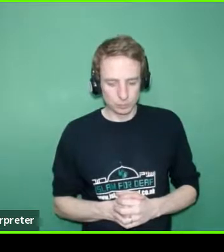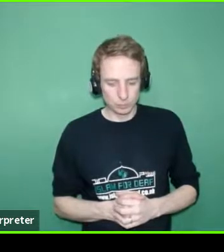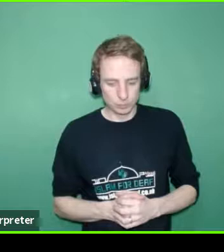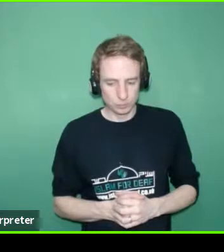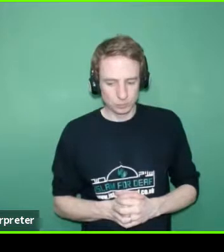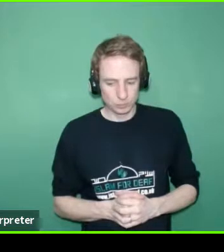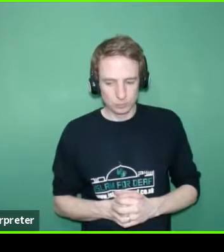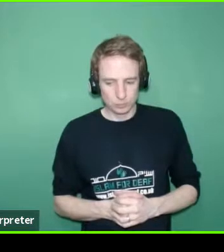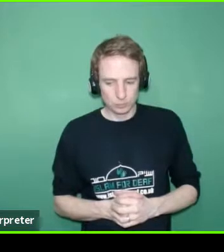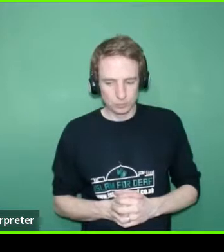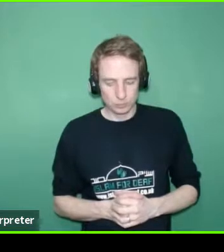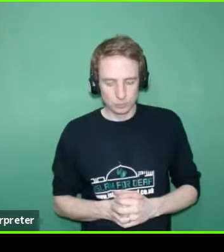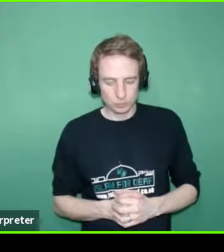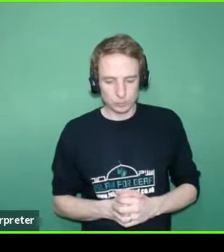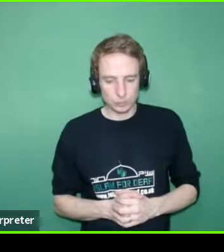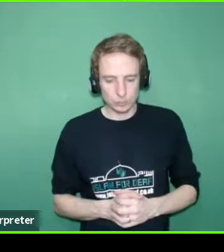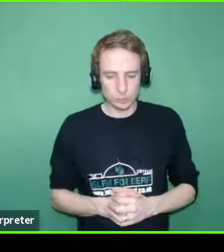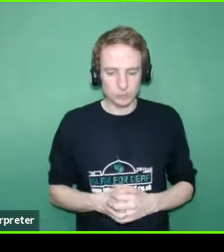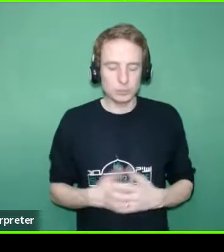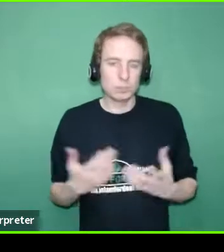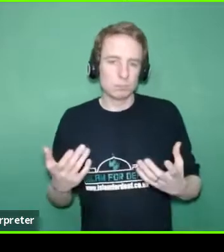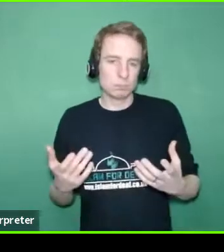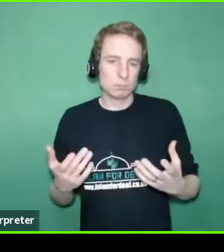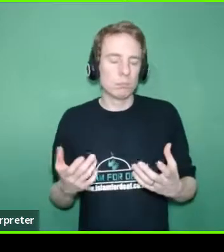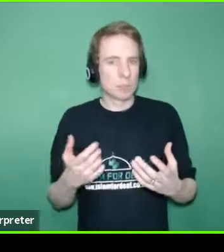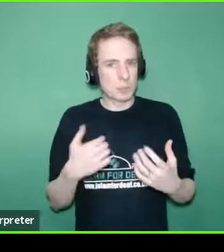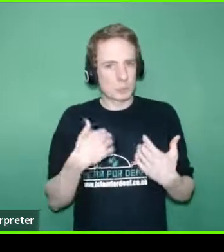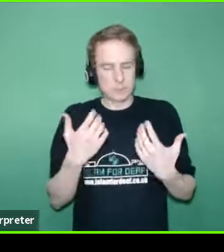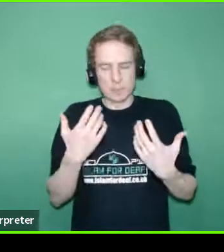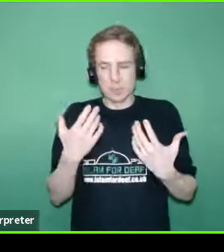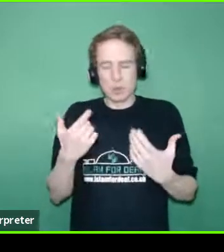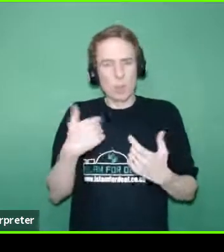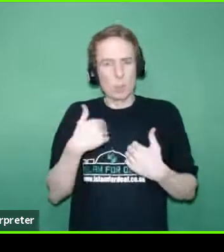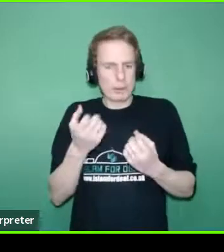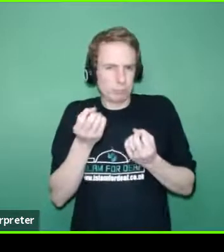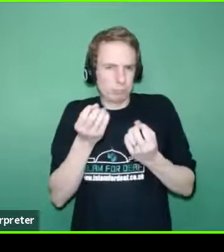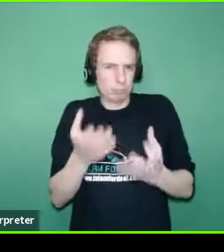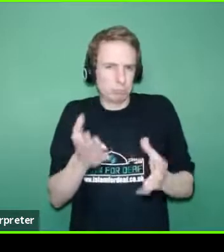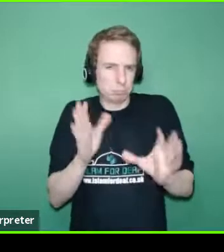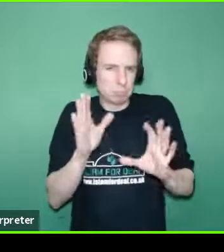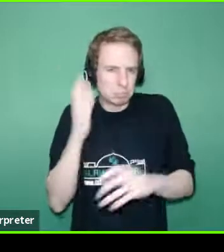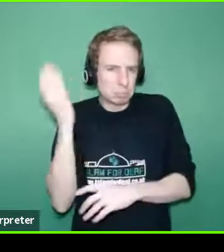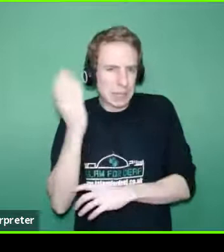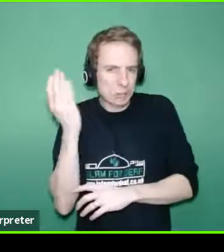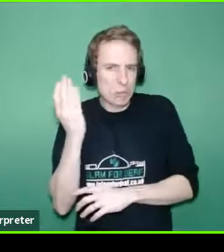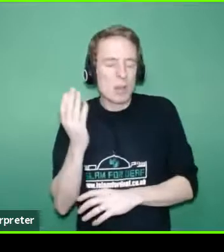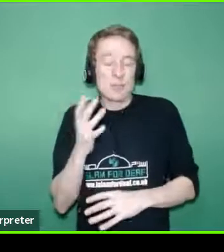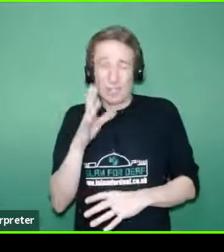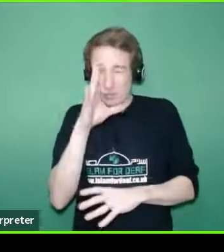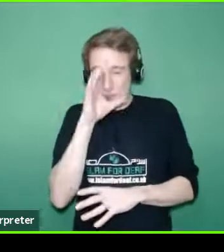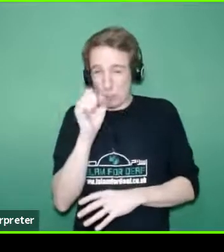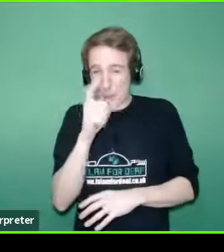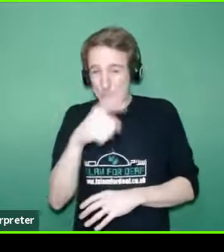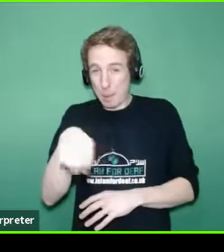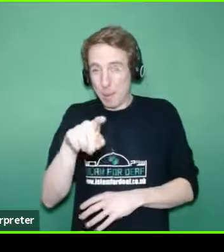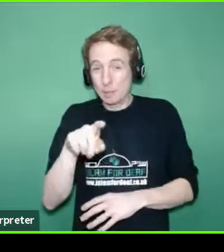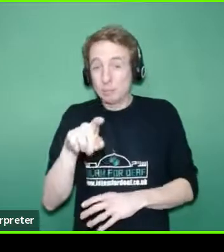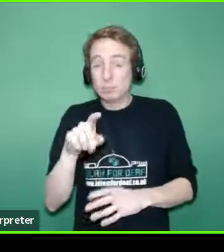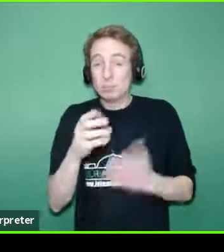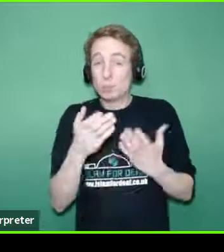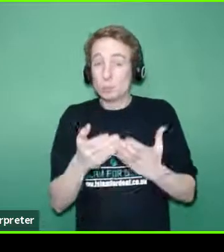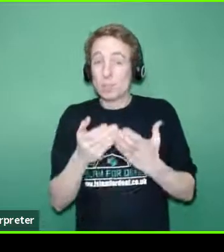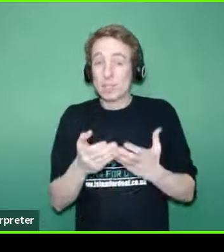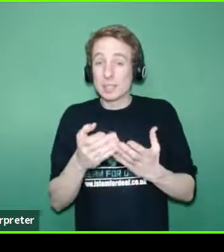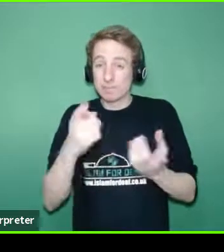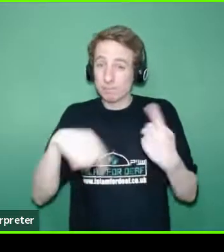And this is what we have to put forward, and we remind the Muslims that it's upon them to